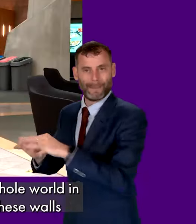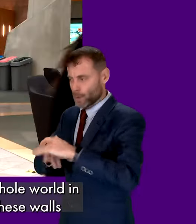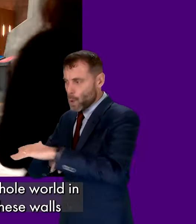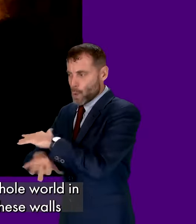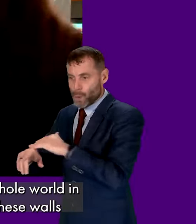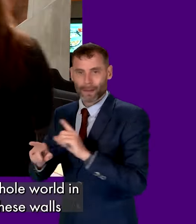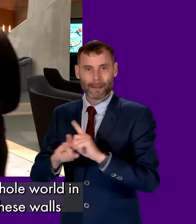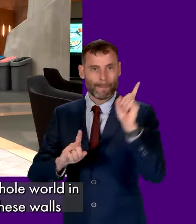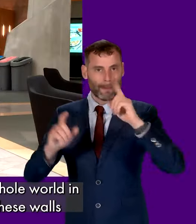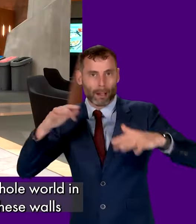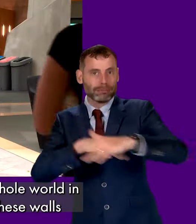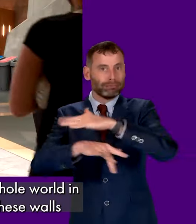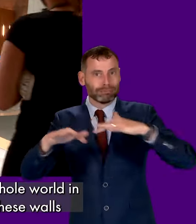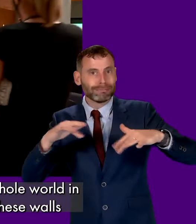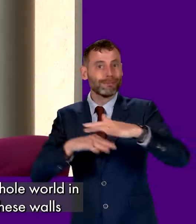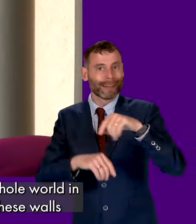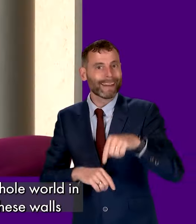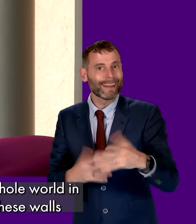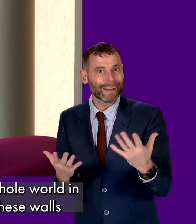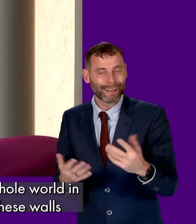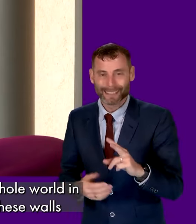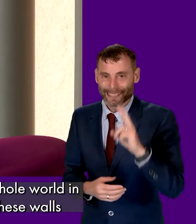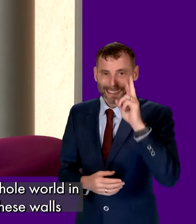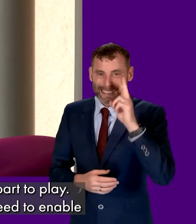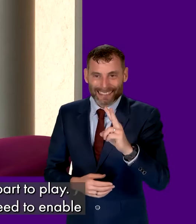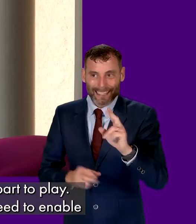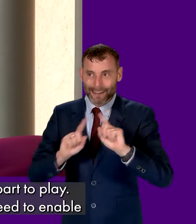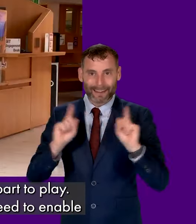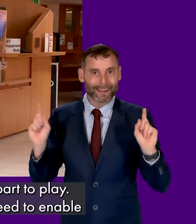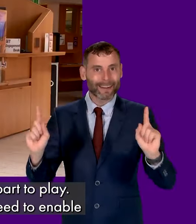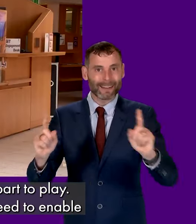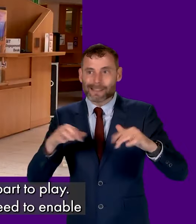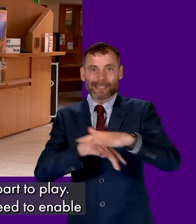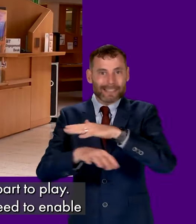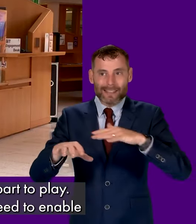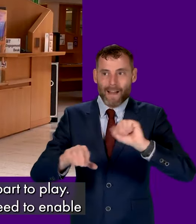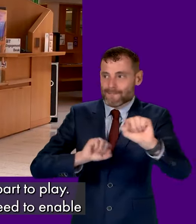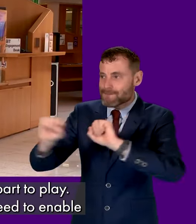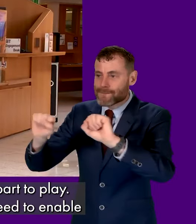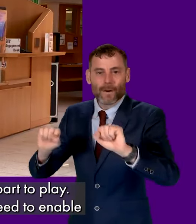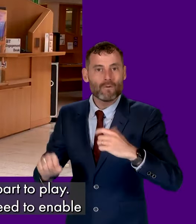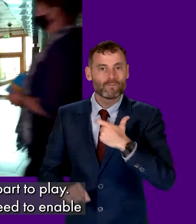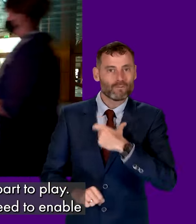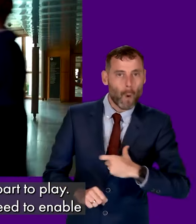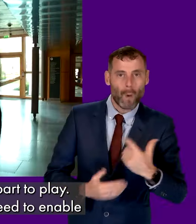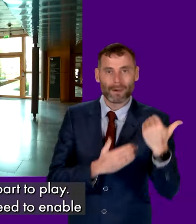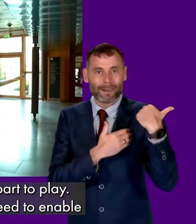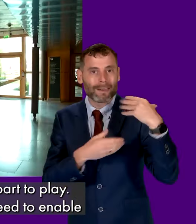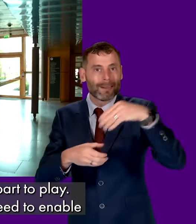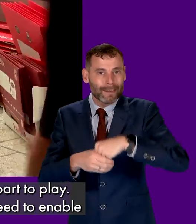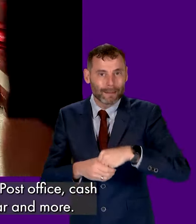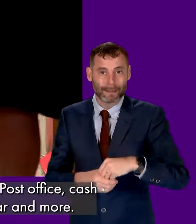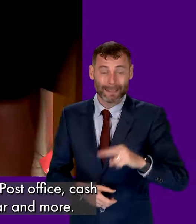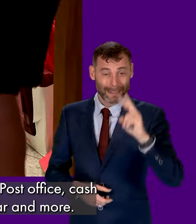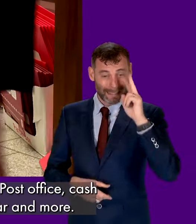like a beehive, a whole world in miniature exists within these walls, and everyone has their part to play. We have everything we need